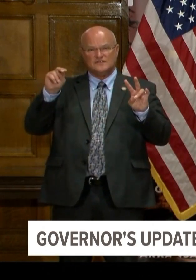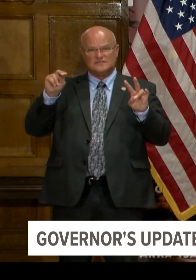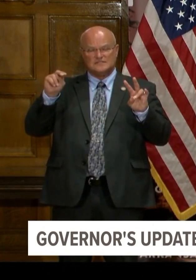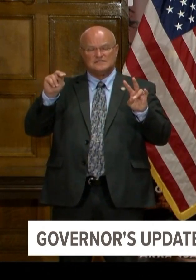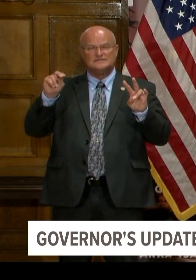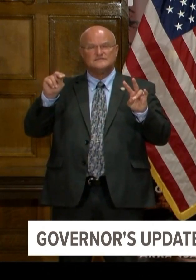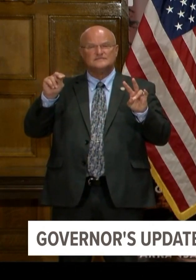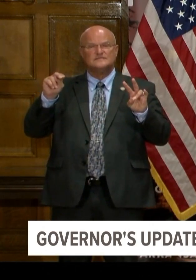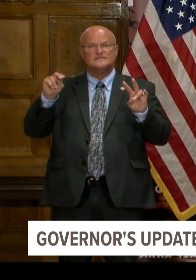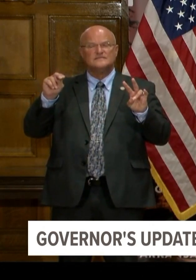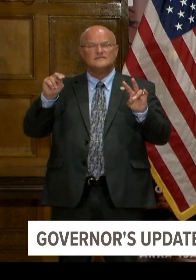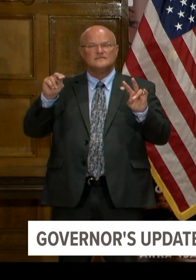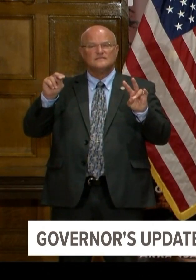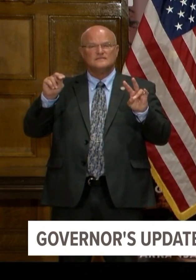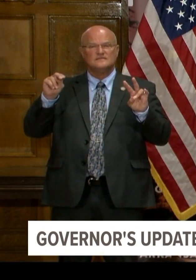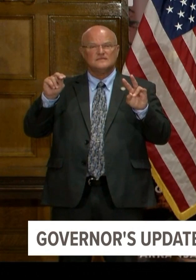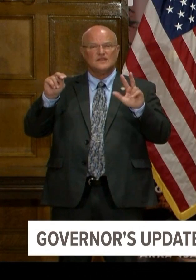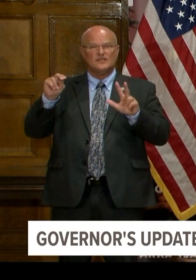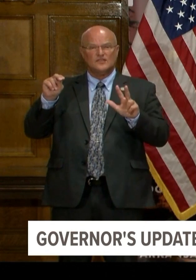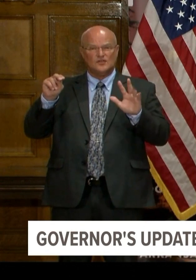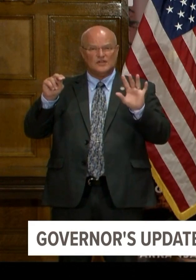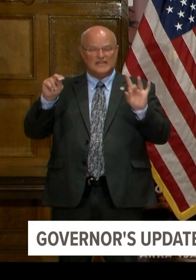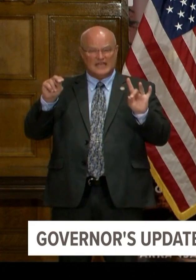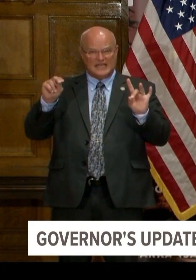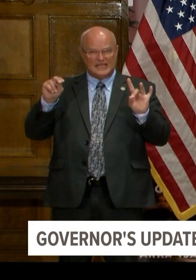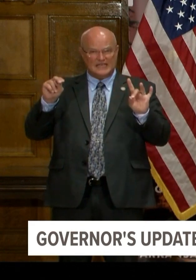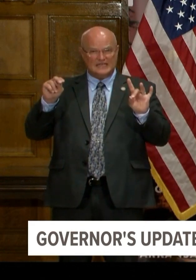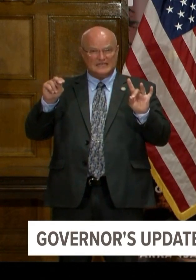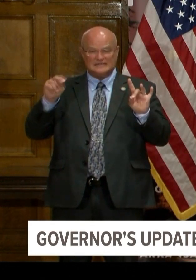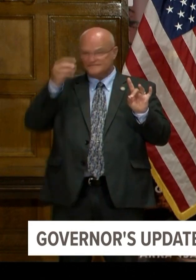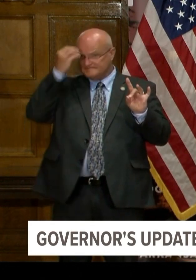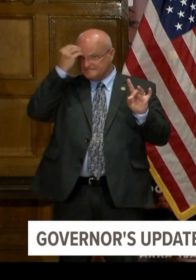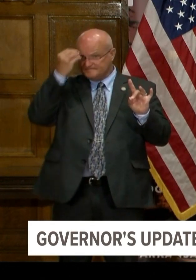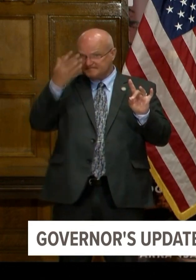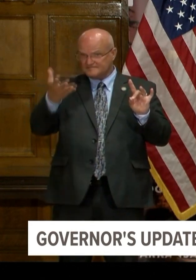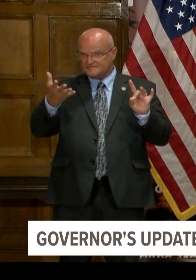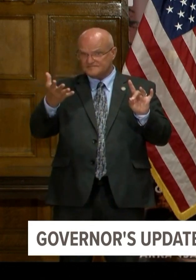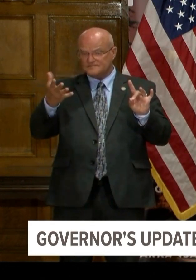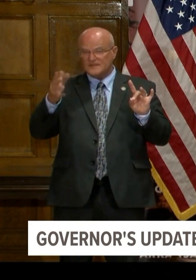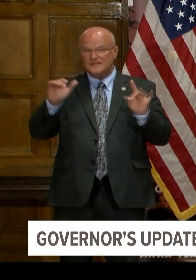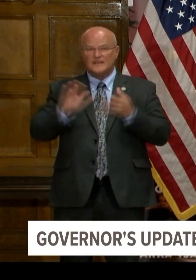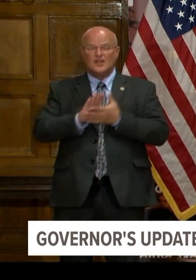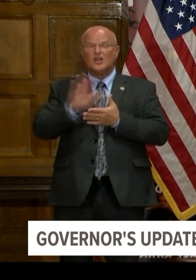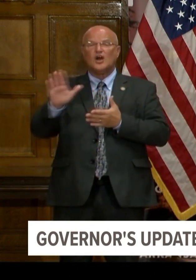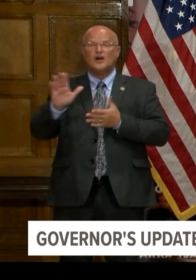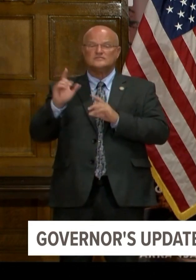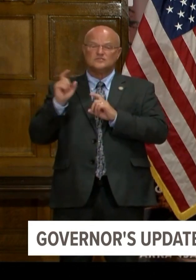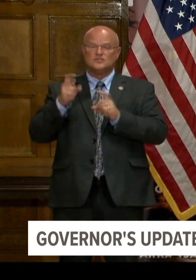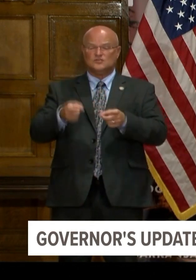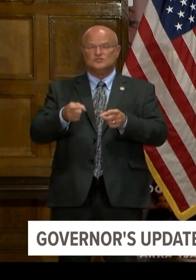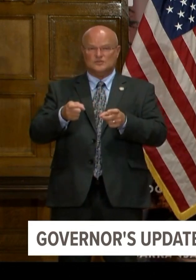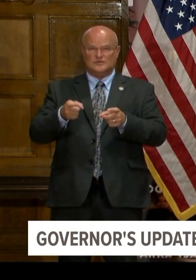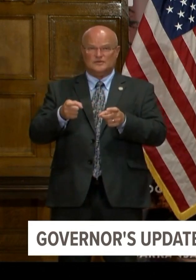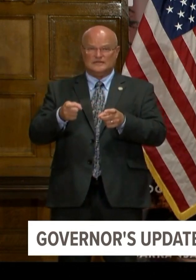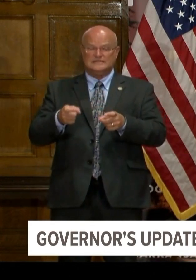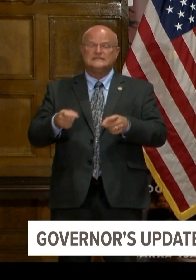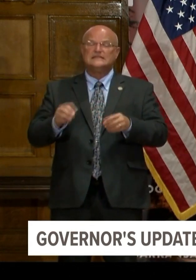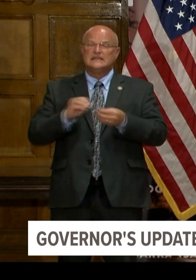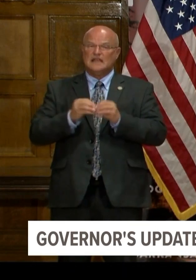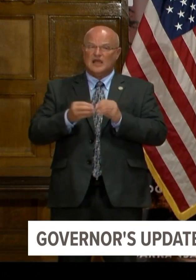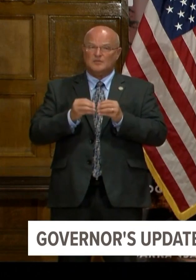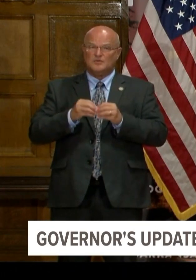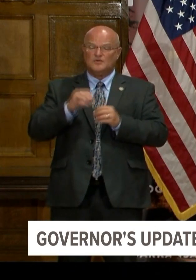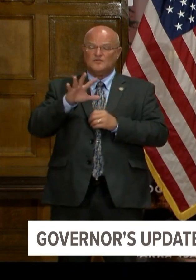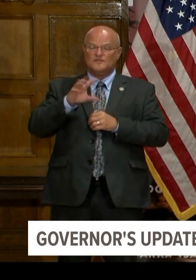increased to 38. Important to note again that the colleges are contributing significantly to that